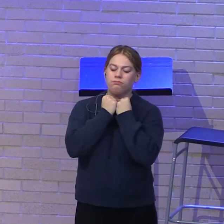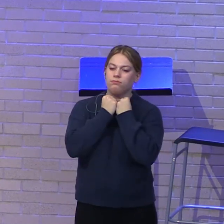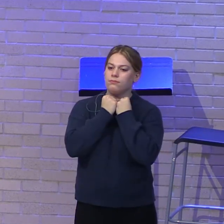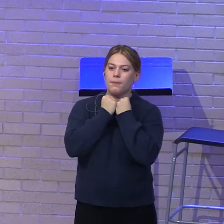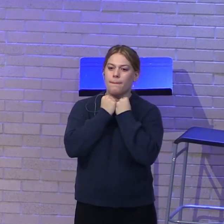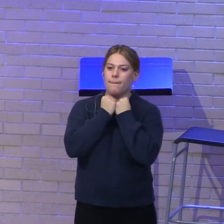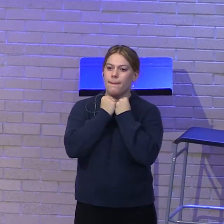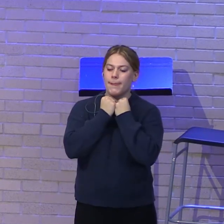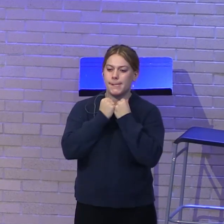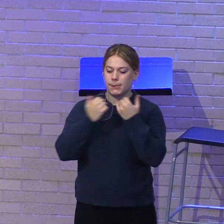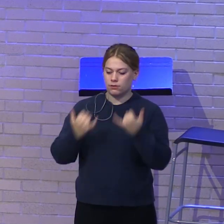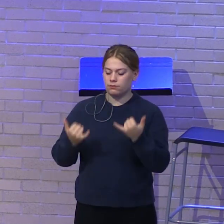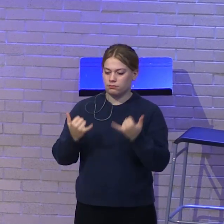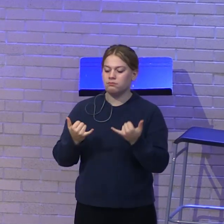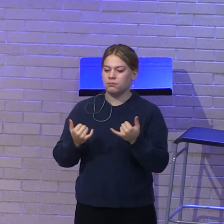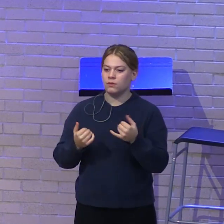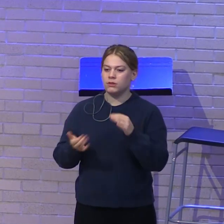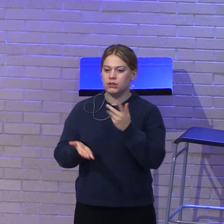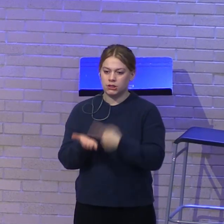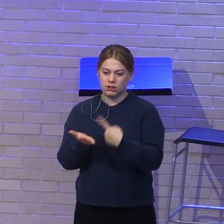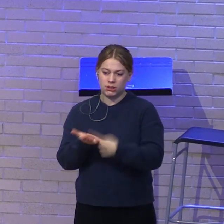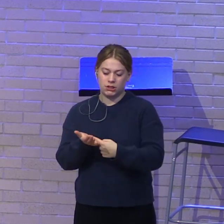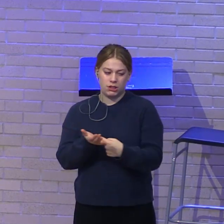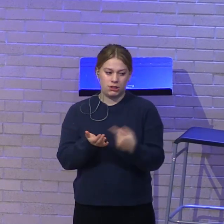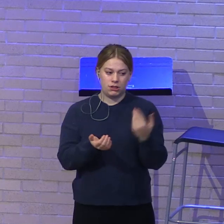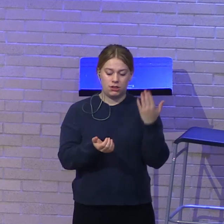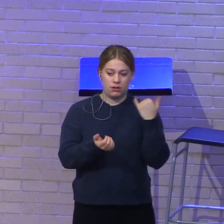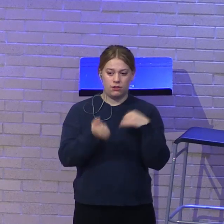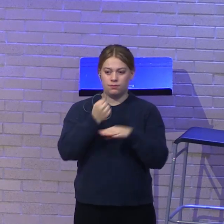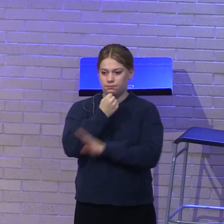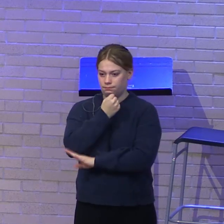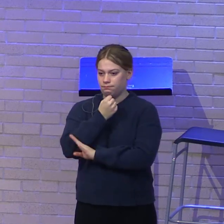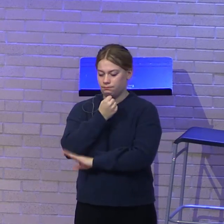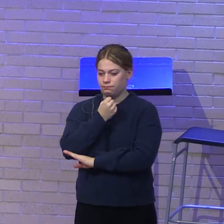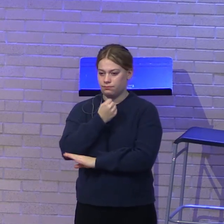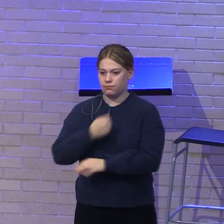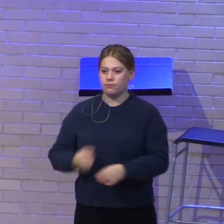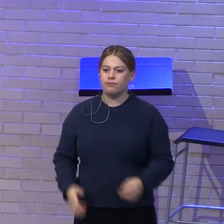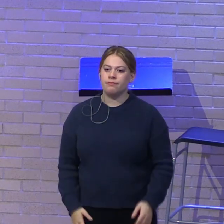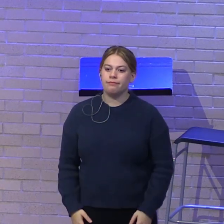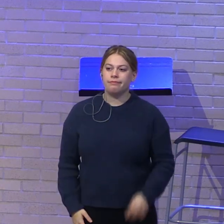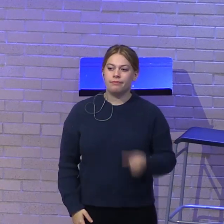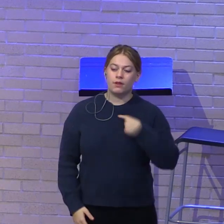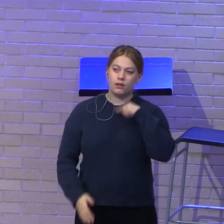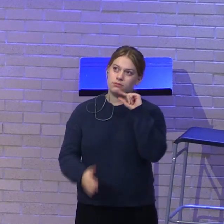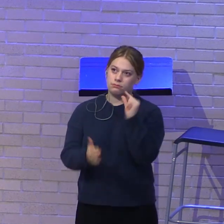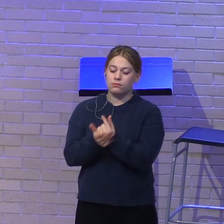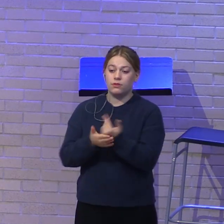let me talk about this past fall then. I had graduated,